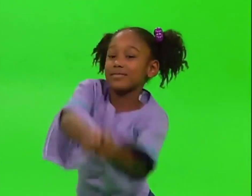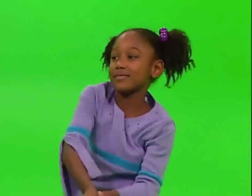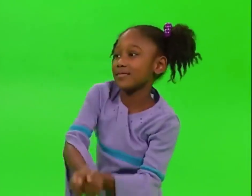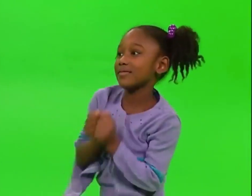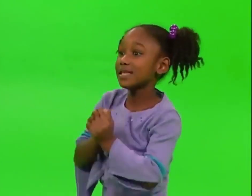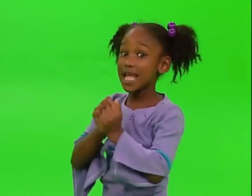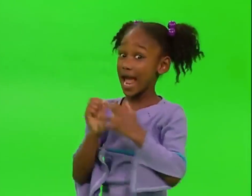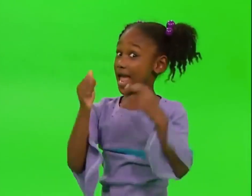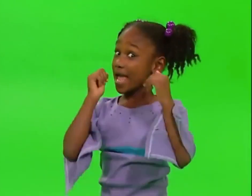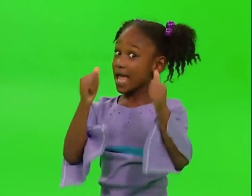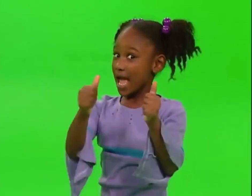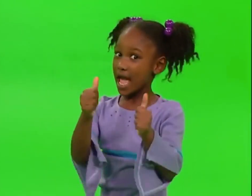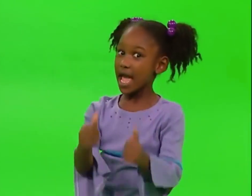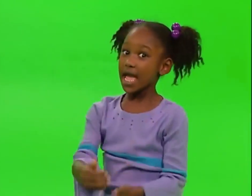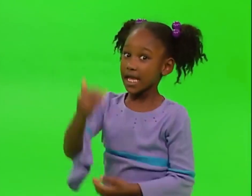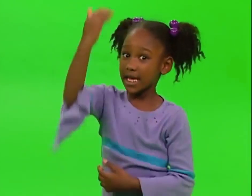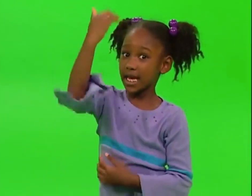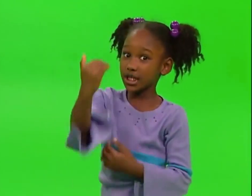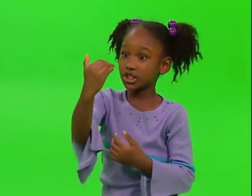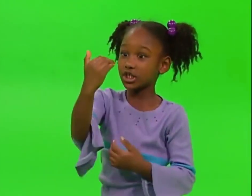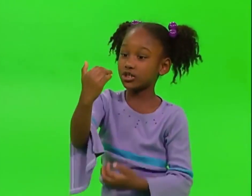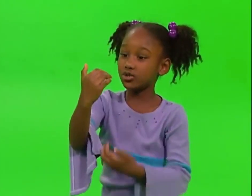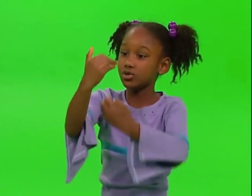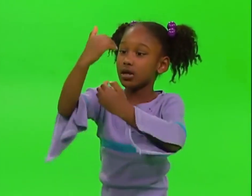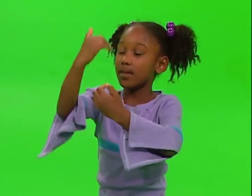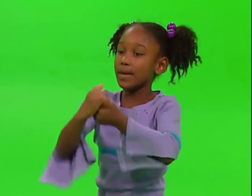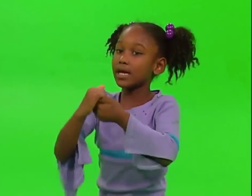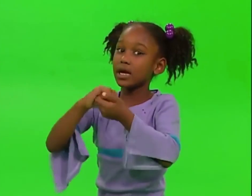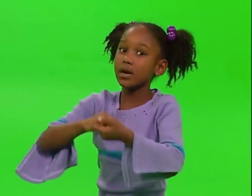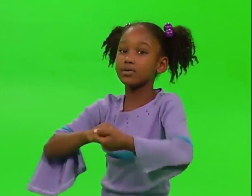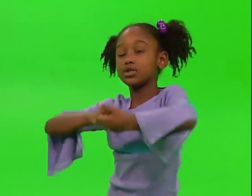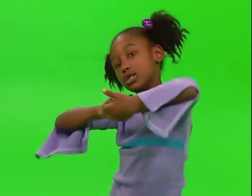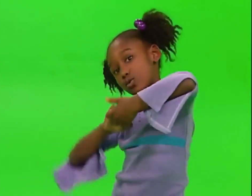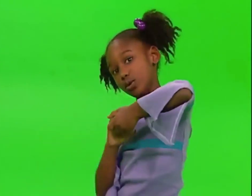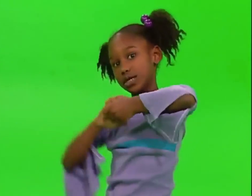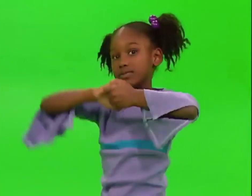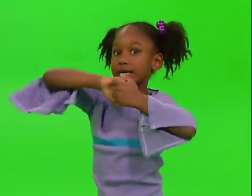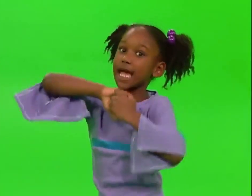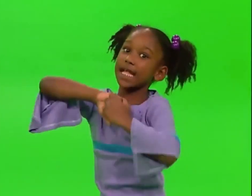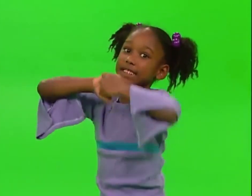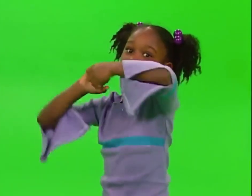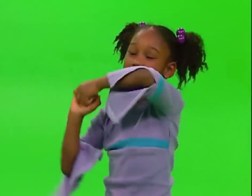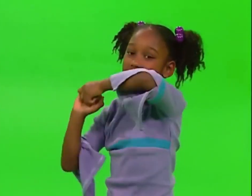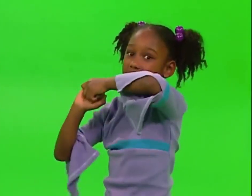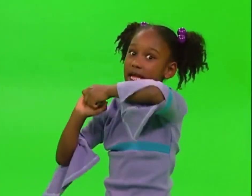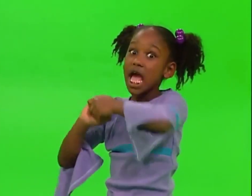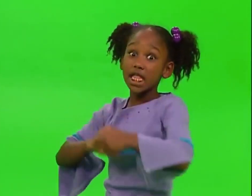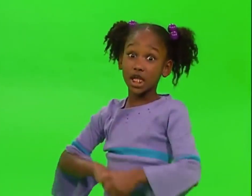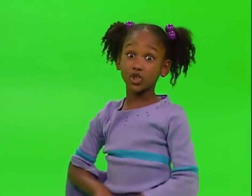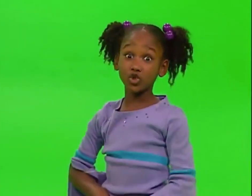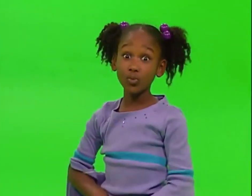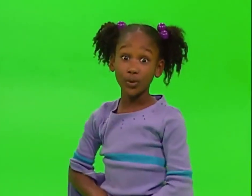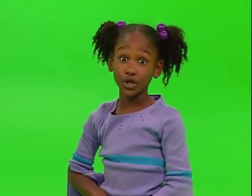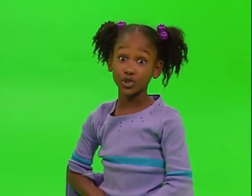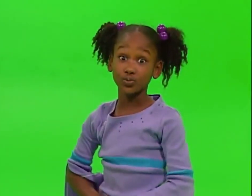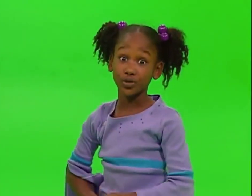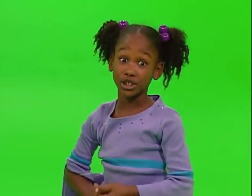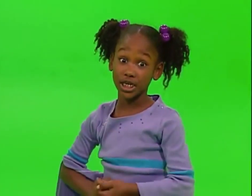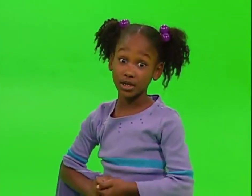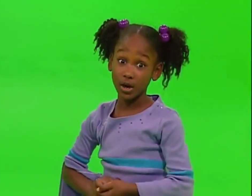chain. He hitched it to the big caboose. The wheels began to clack. Then super duper